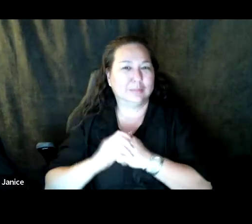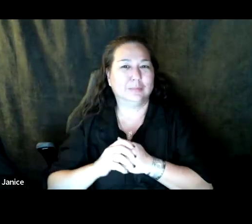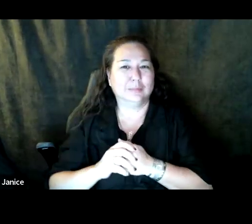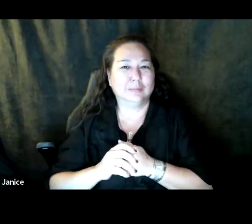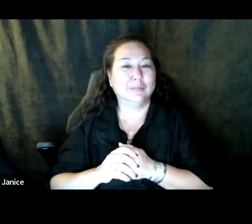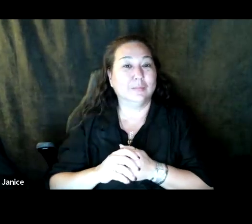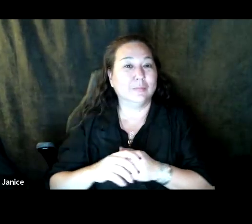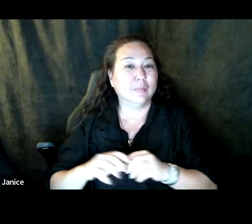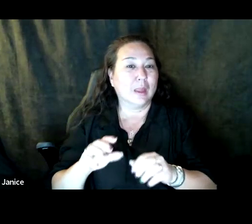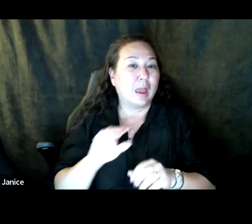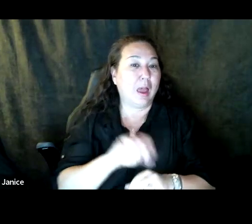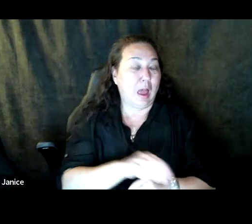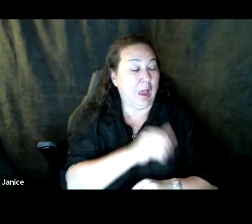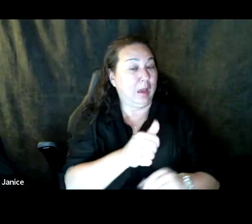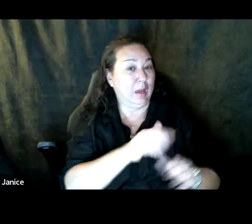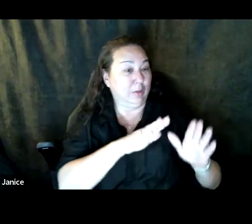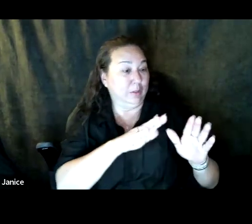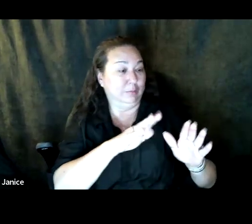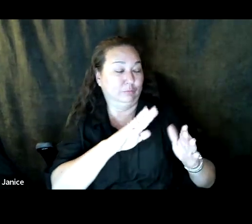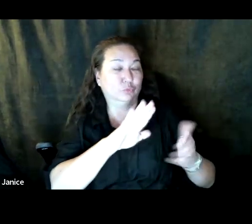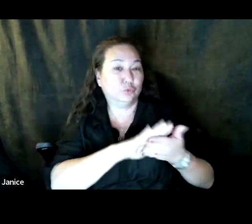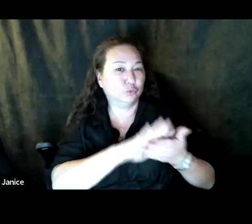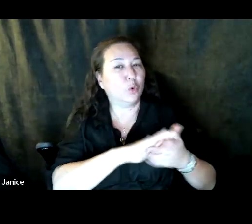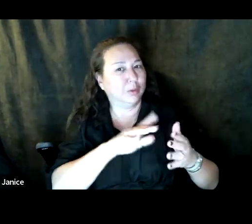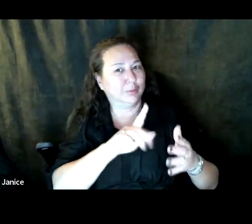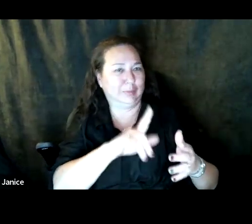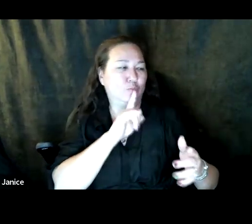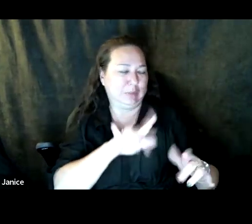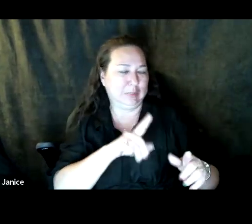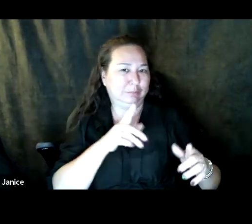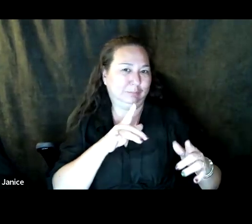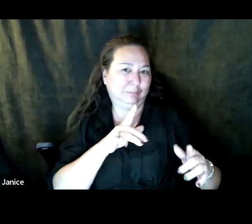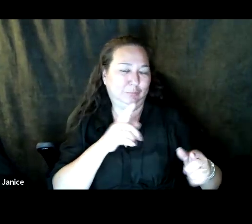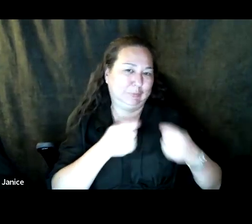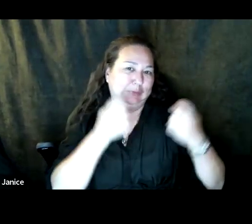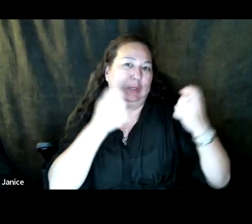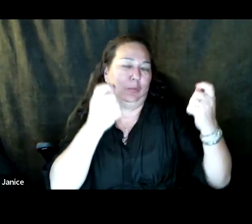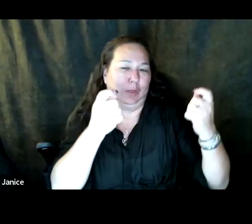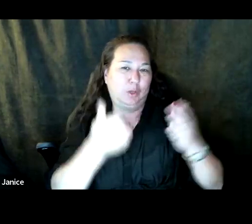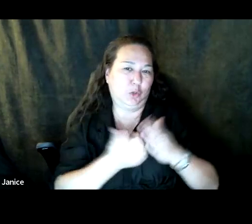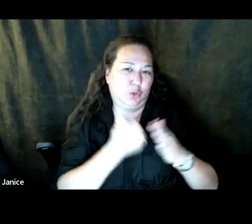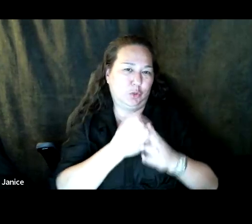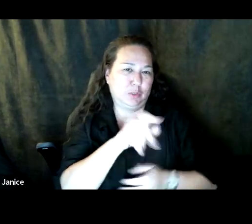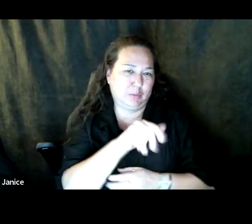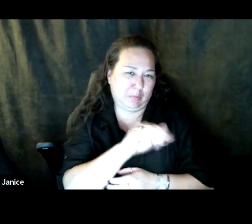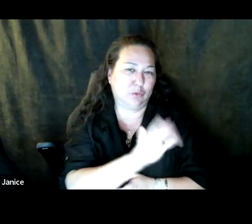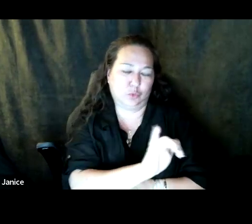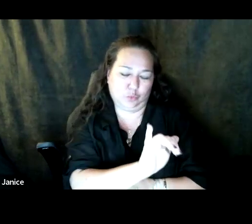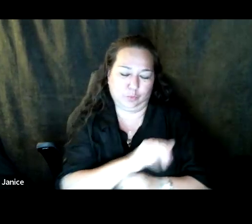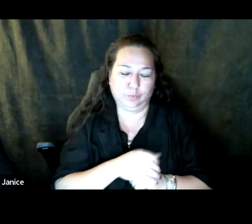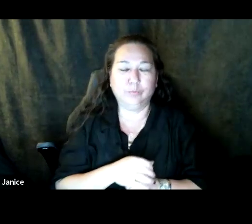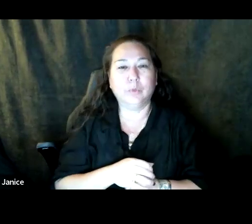celebrated the opening of the new playground space. On Friday, September 6th, we celebrated the 25th